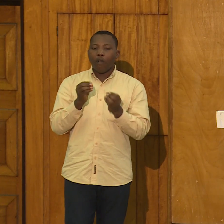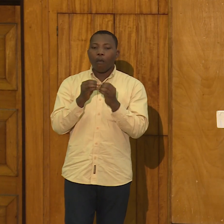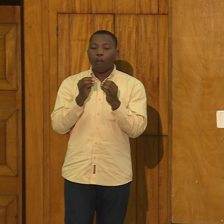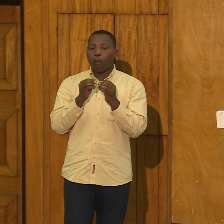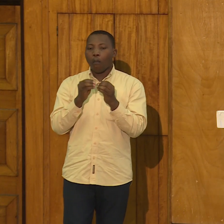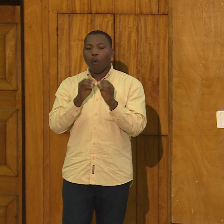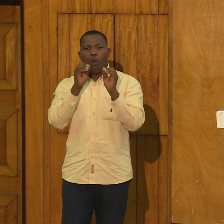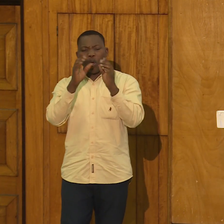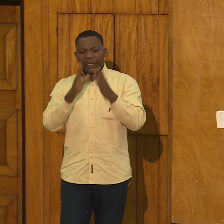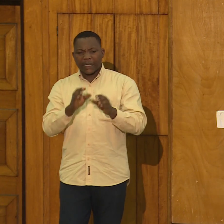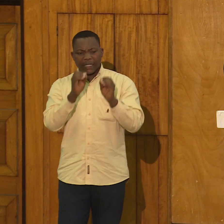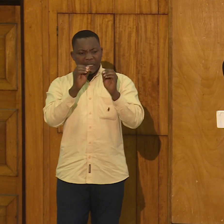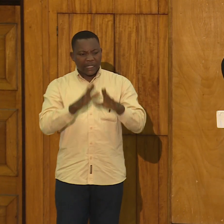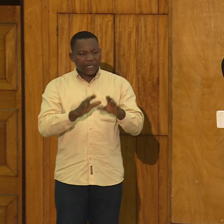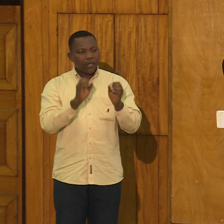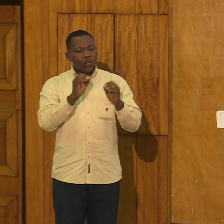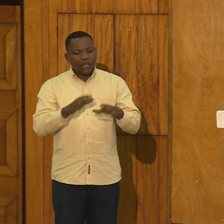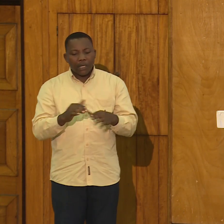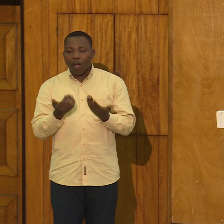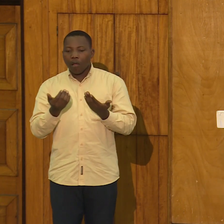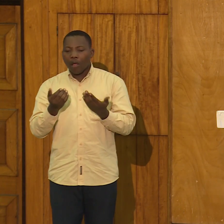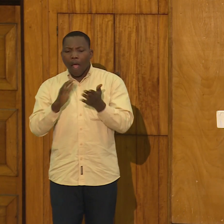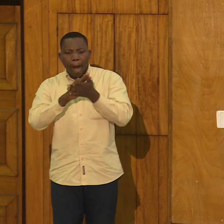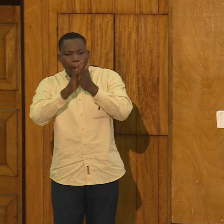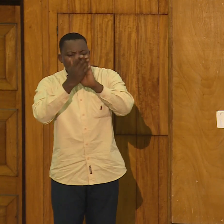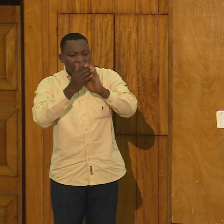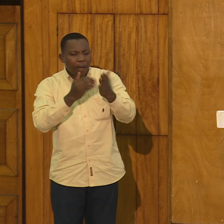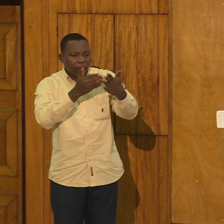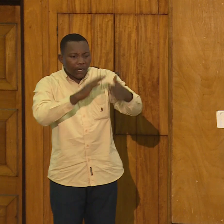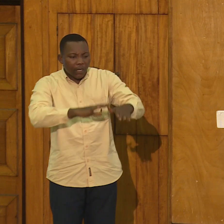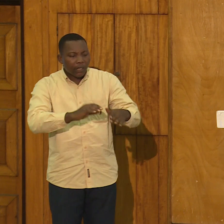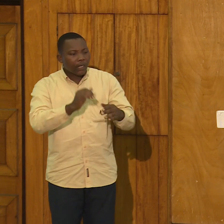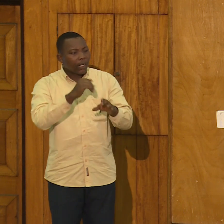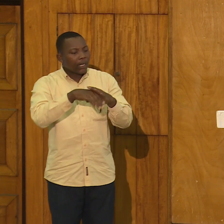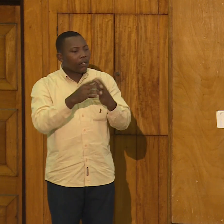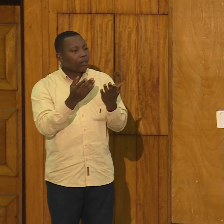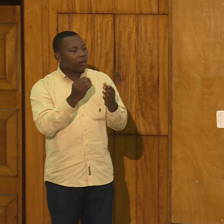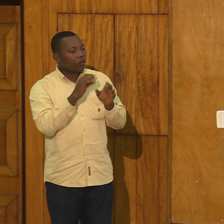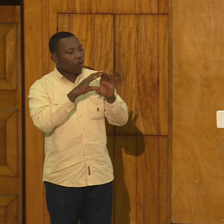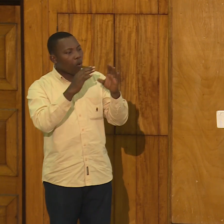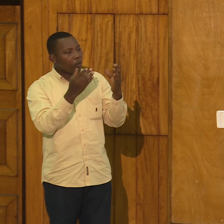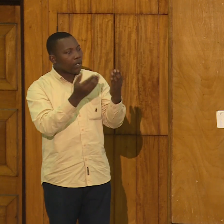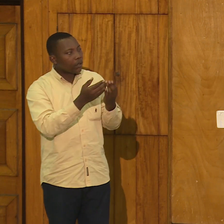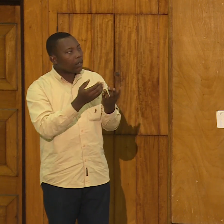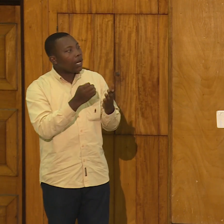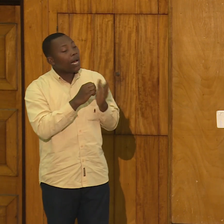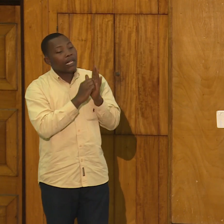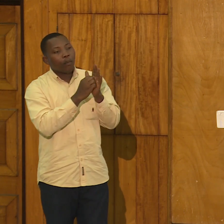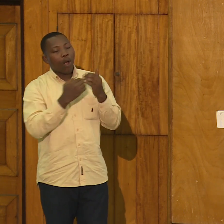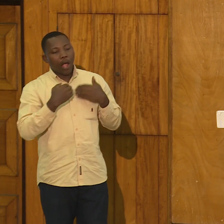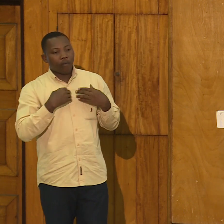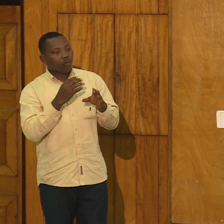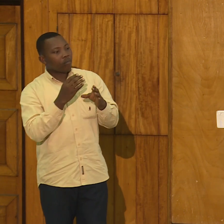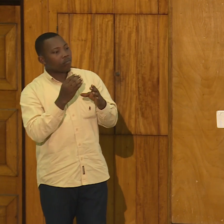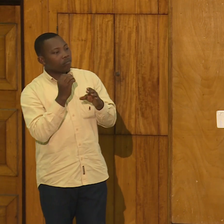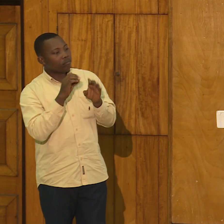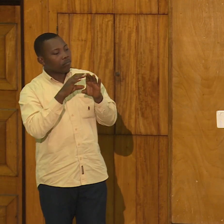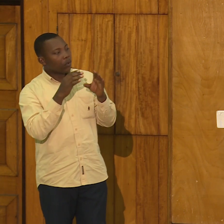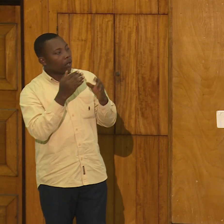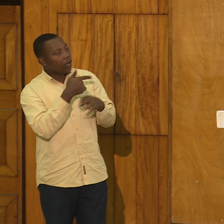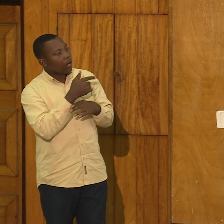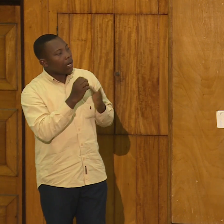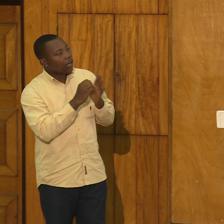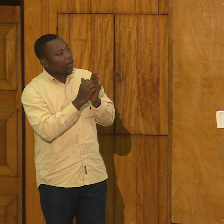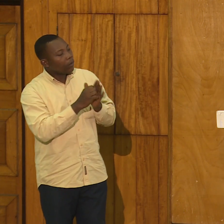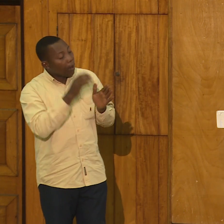become leaders in the communities. For example, counselors. We actually have an example here of